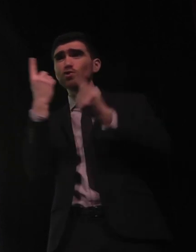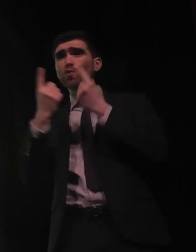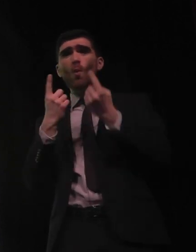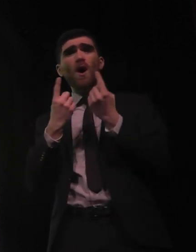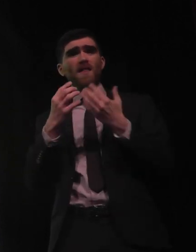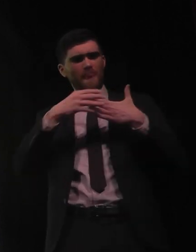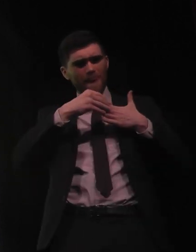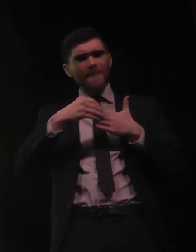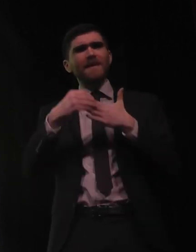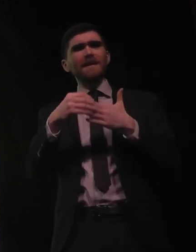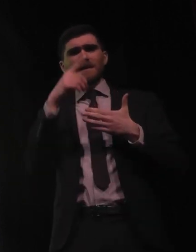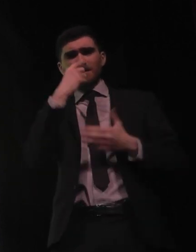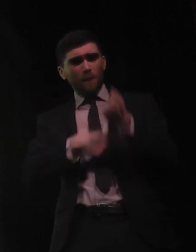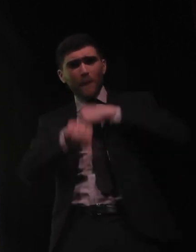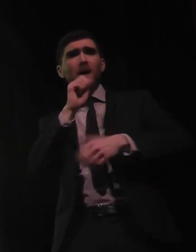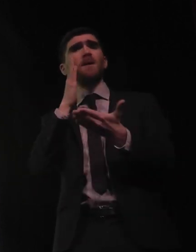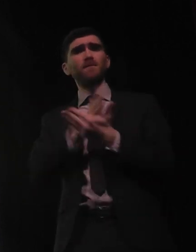create the conditions to help bring that about.